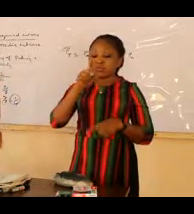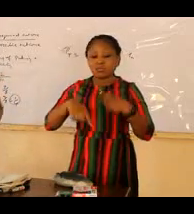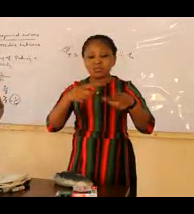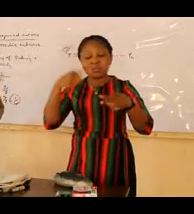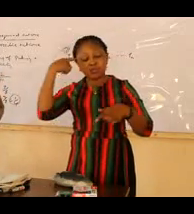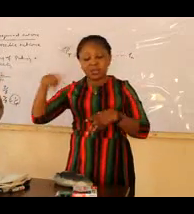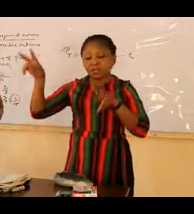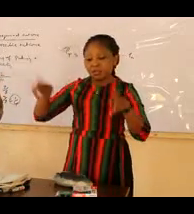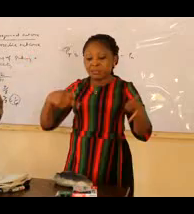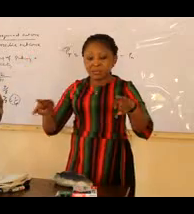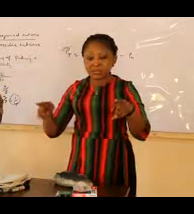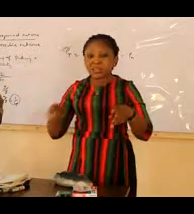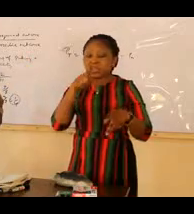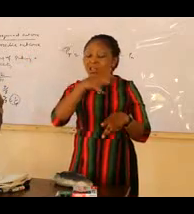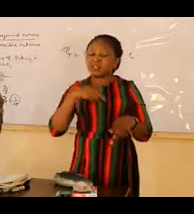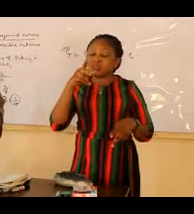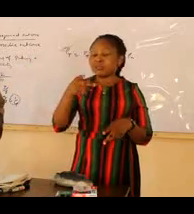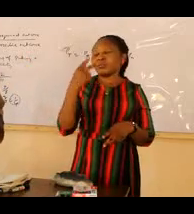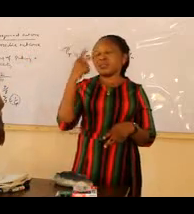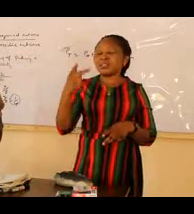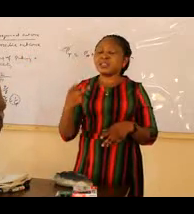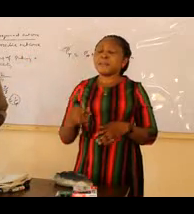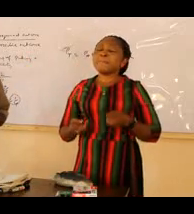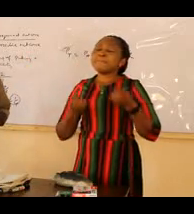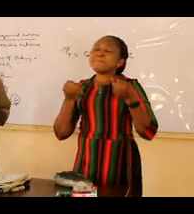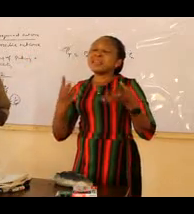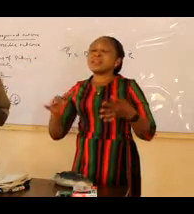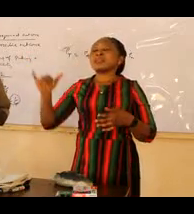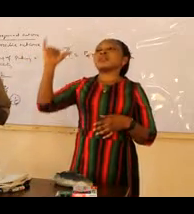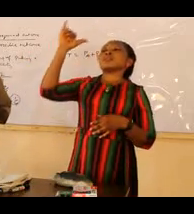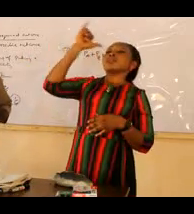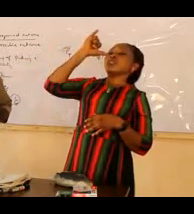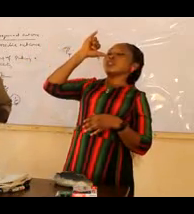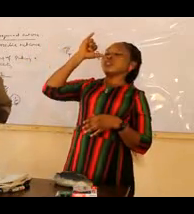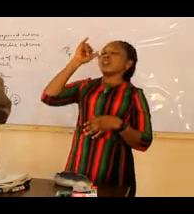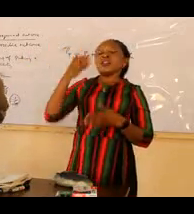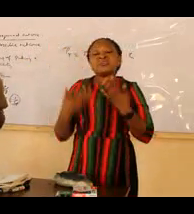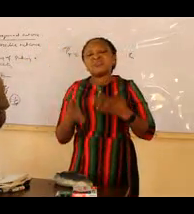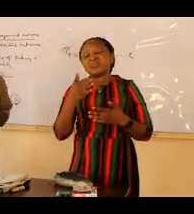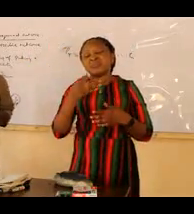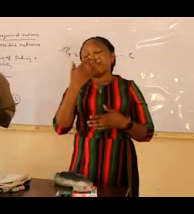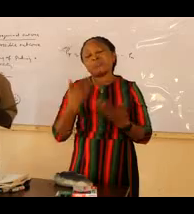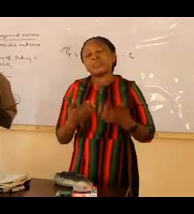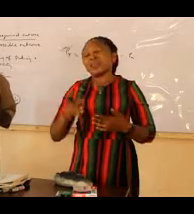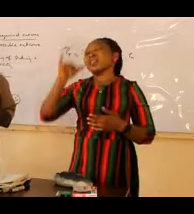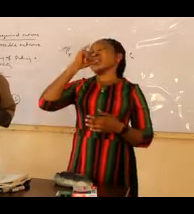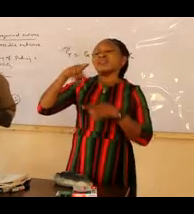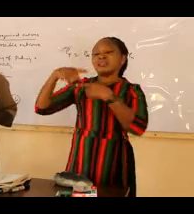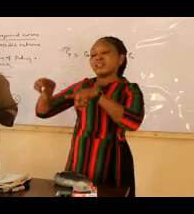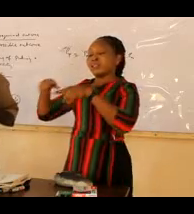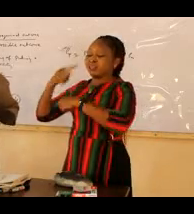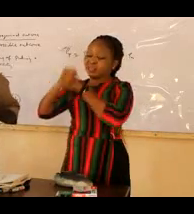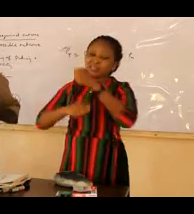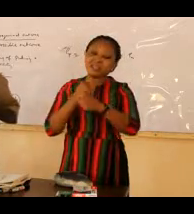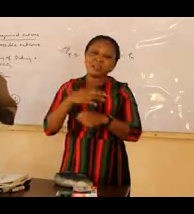drinks. You may decide to drink stout and then use malt to mix it. You